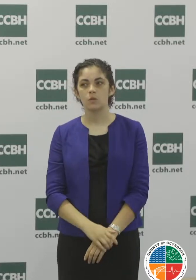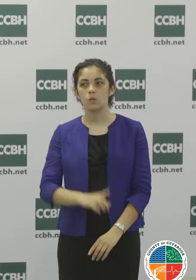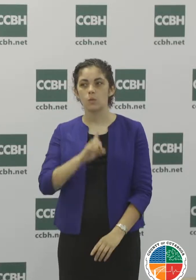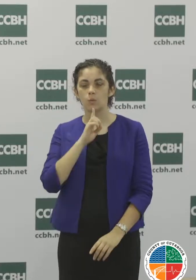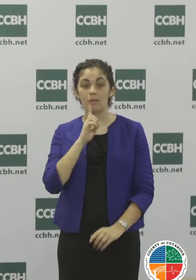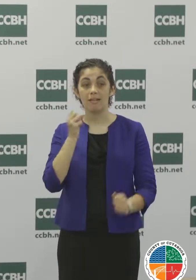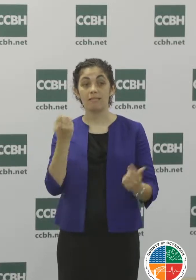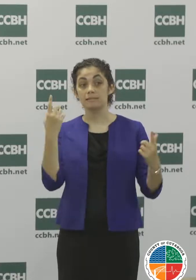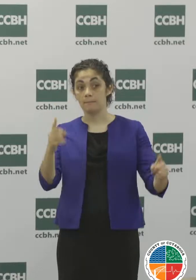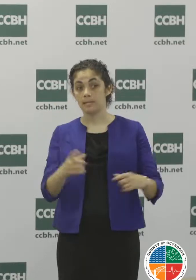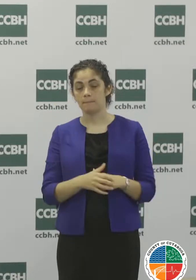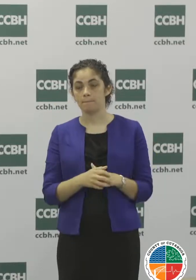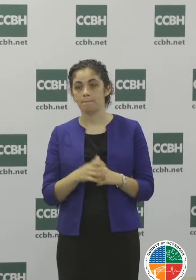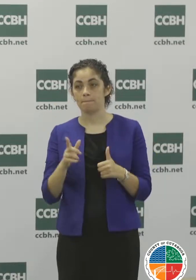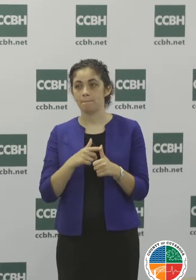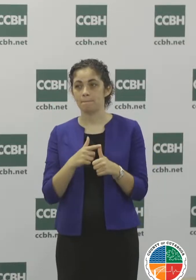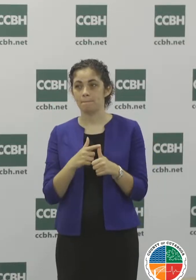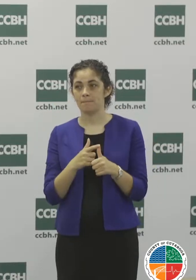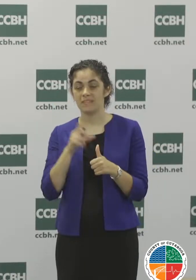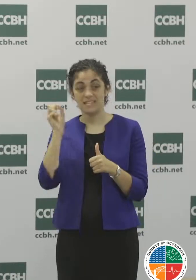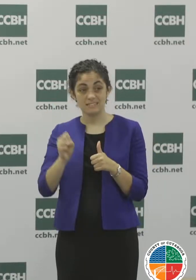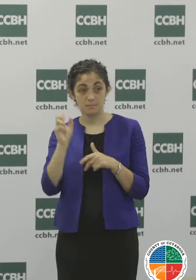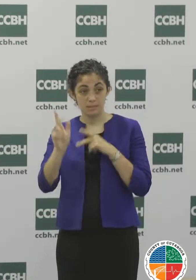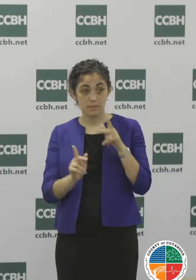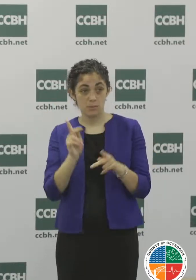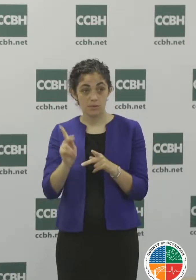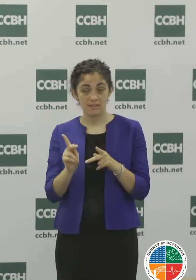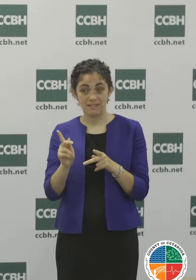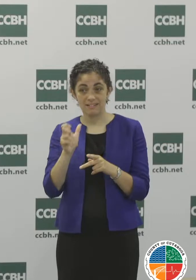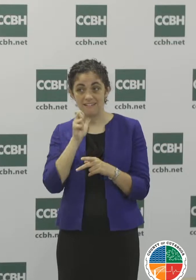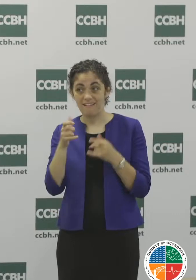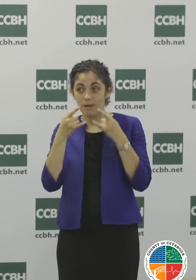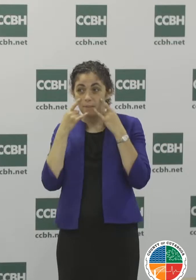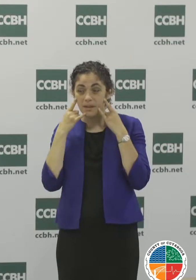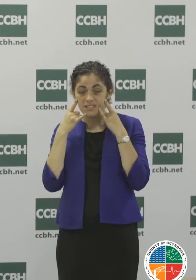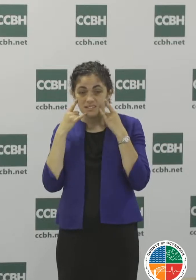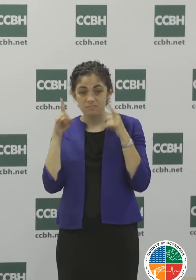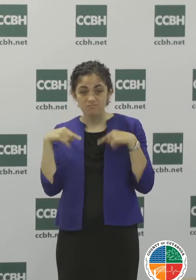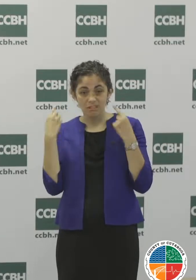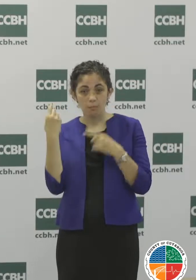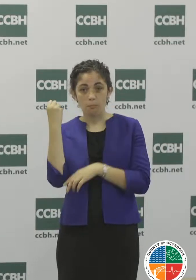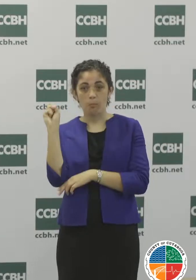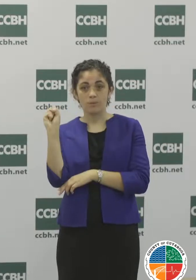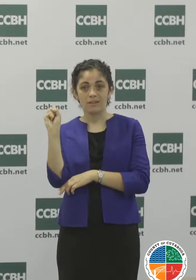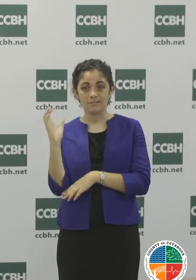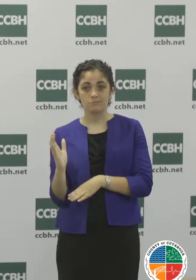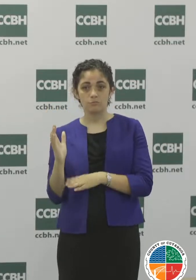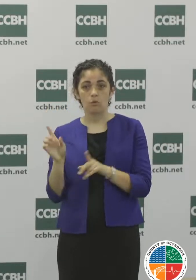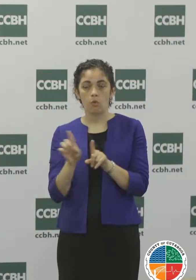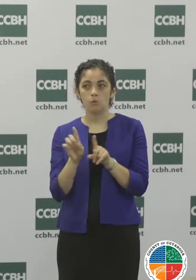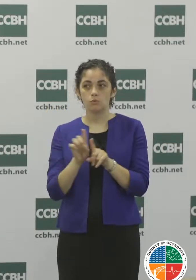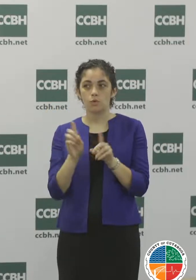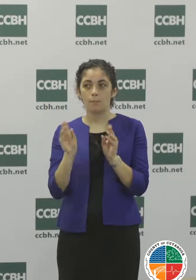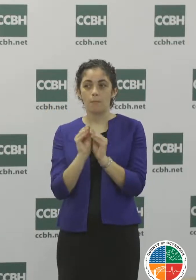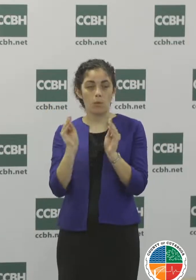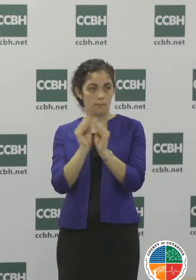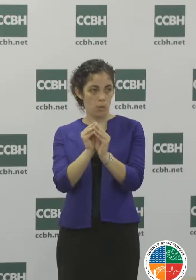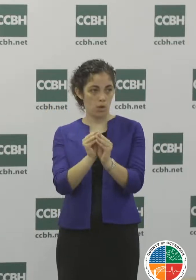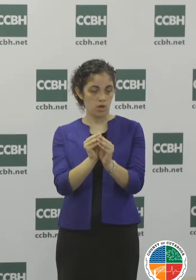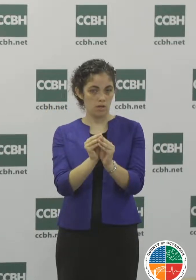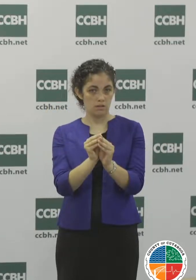confluence of things happening. We have indeed some that have not worn masks during the protest. We also have more and